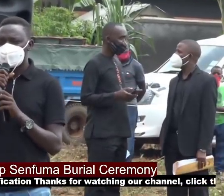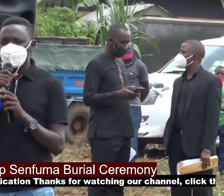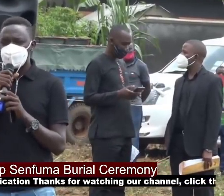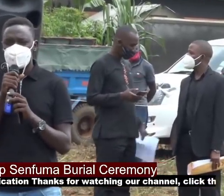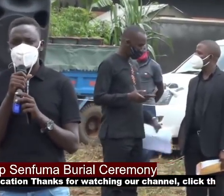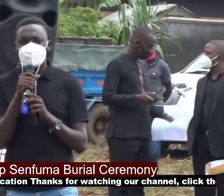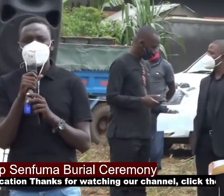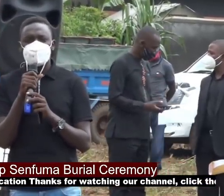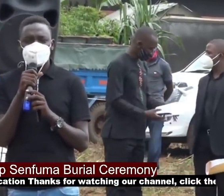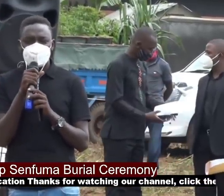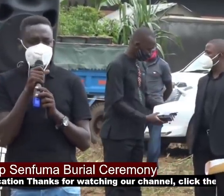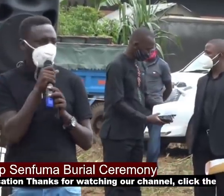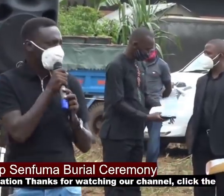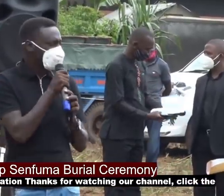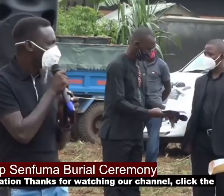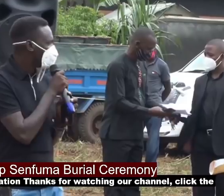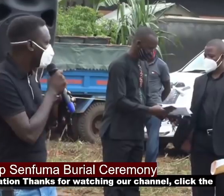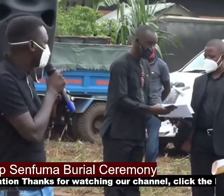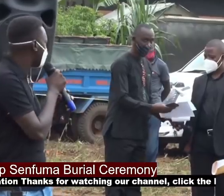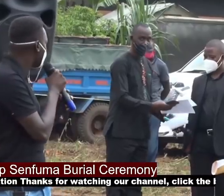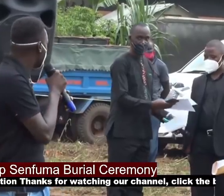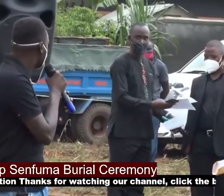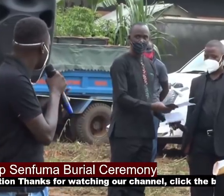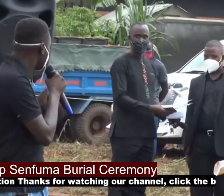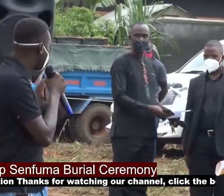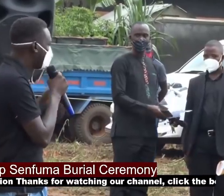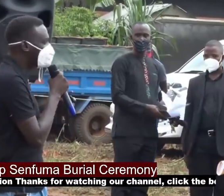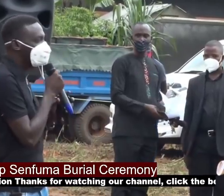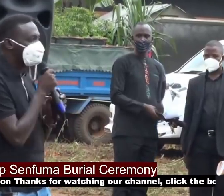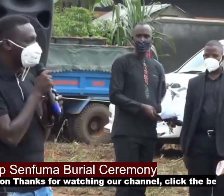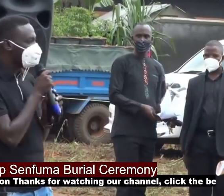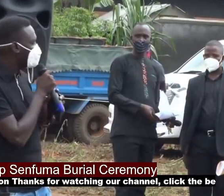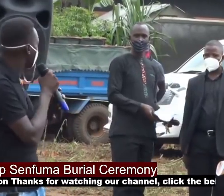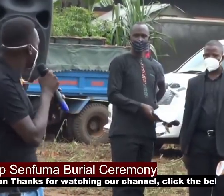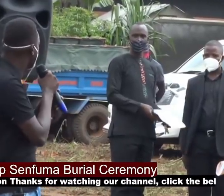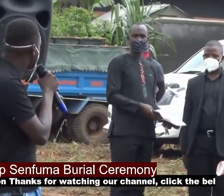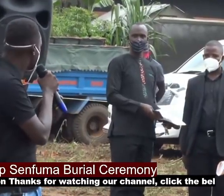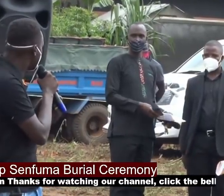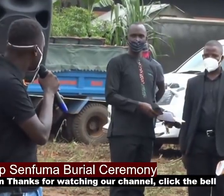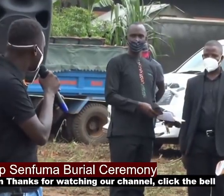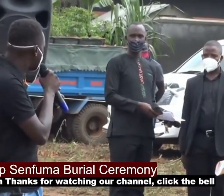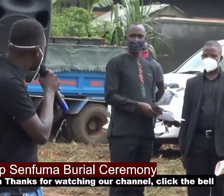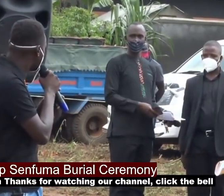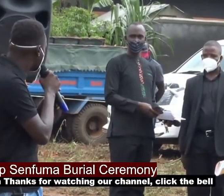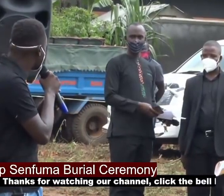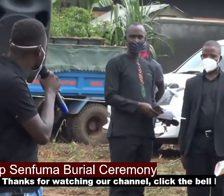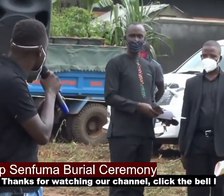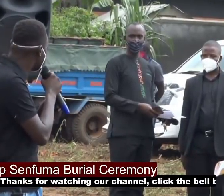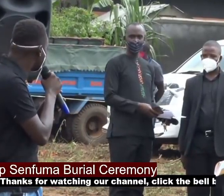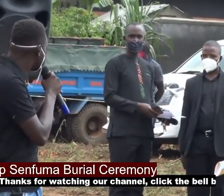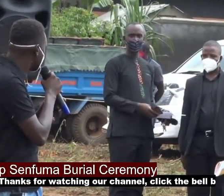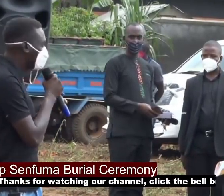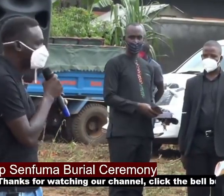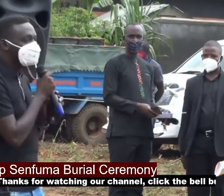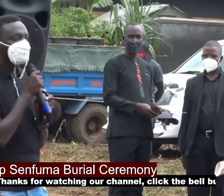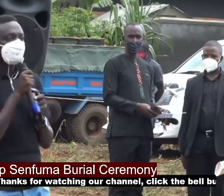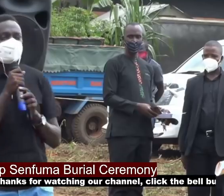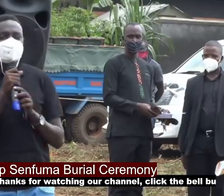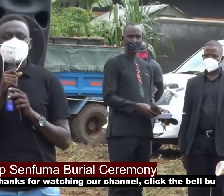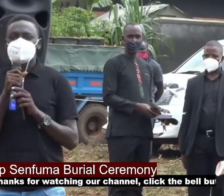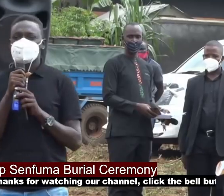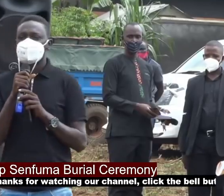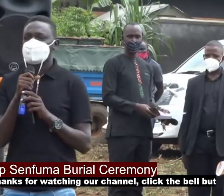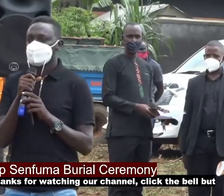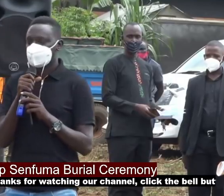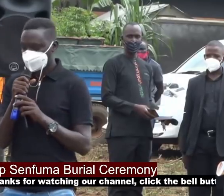Pastor Senfuma oyo, Pastor Jude oyo nali kumulia kumuzindalo yali student's pastor, UCC.